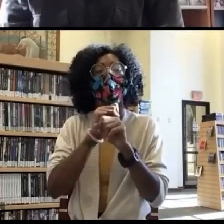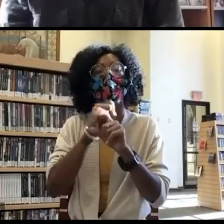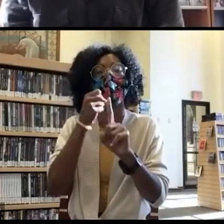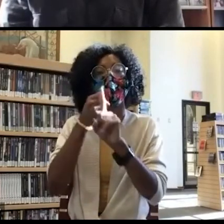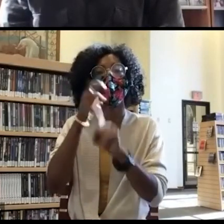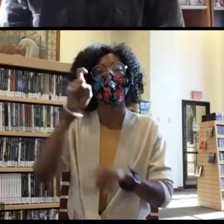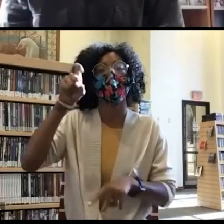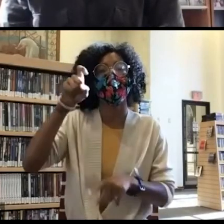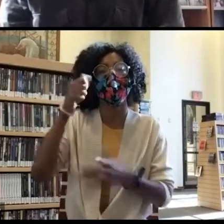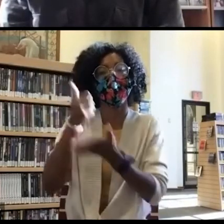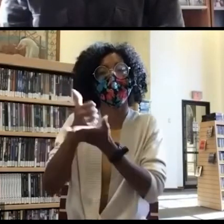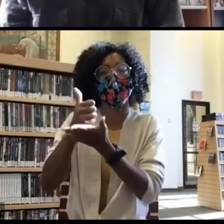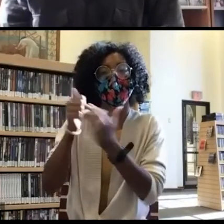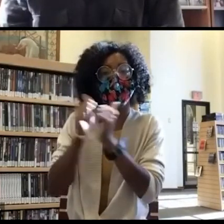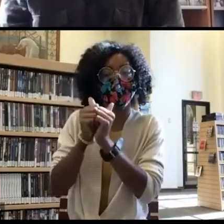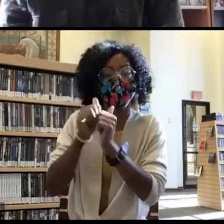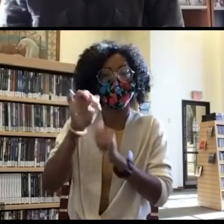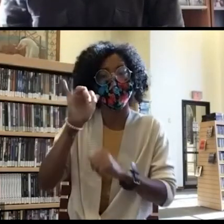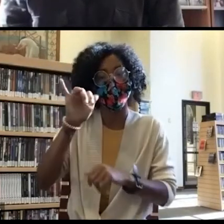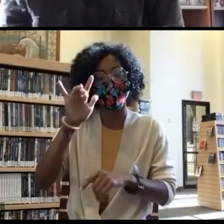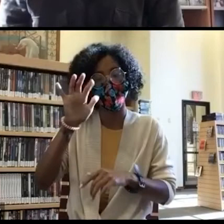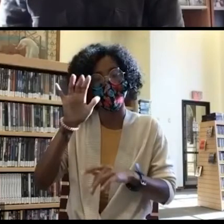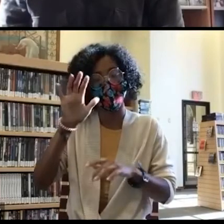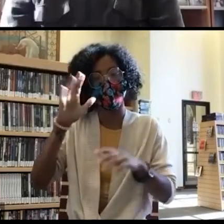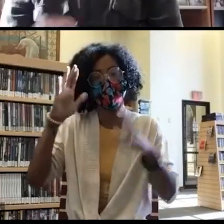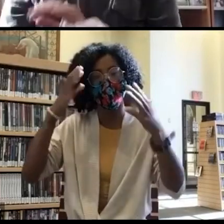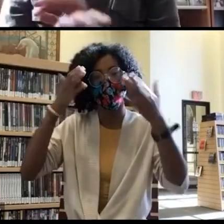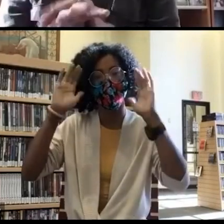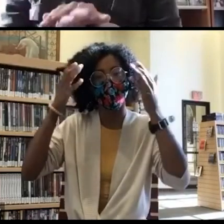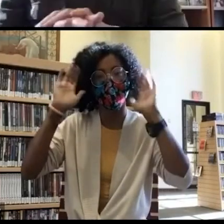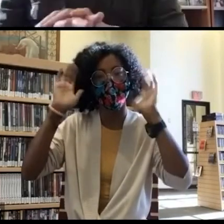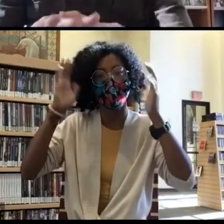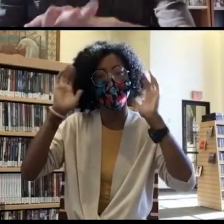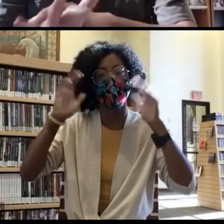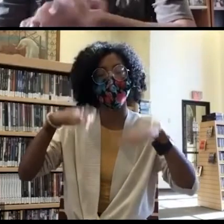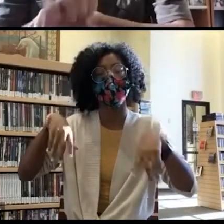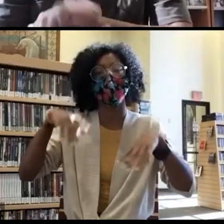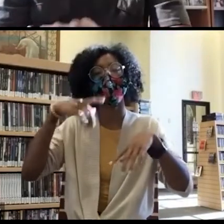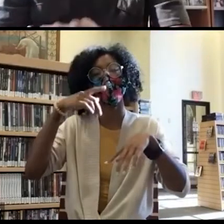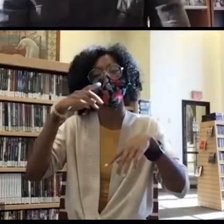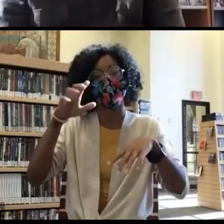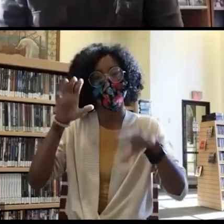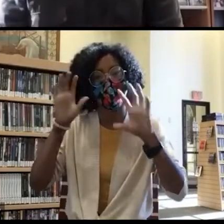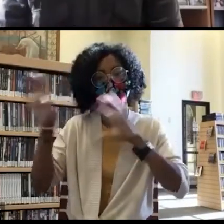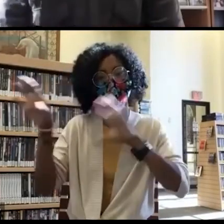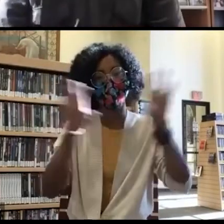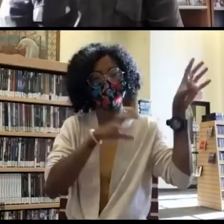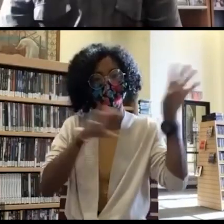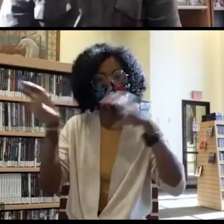And then one time they needed a volunteer for their Halloween event, the Monster Mash.